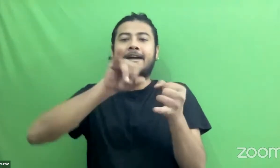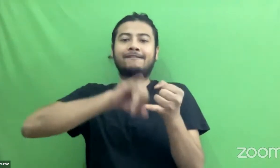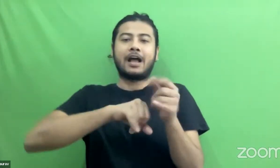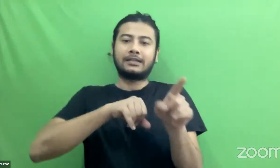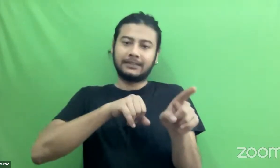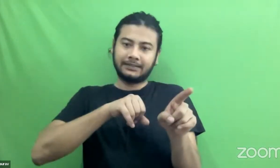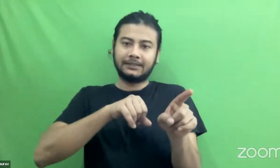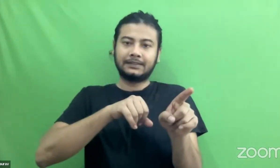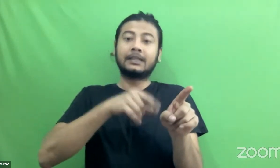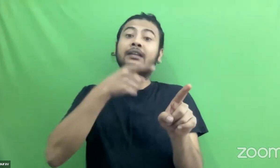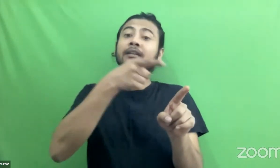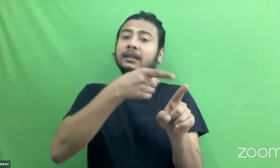Muni.